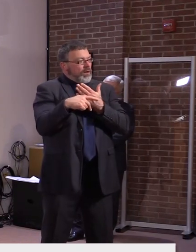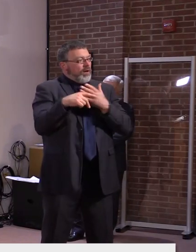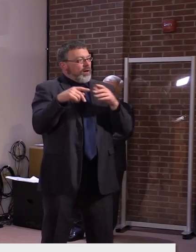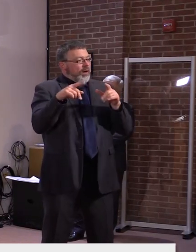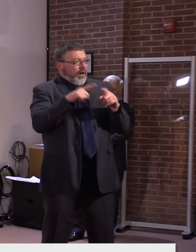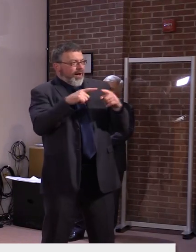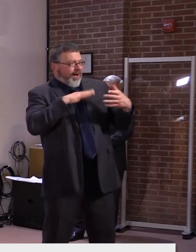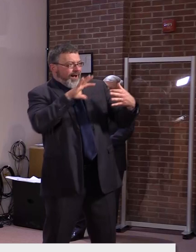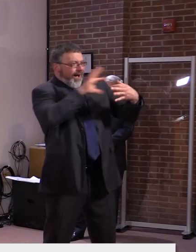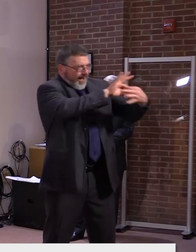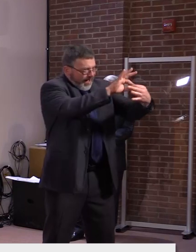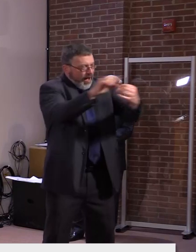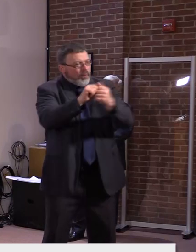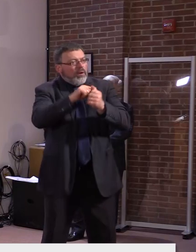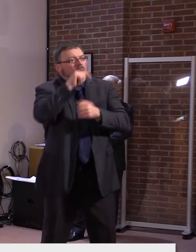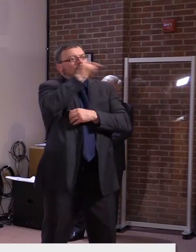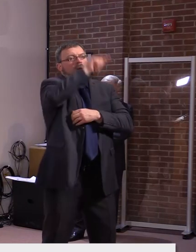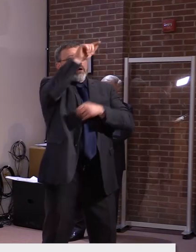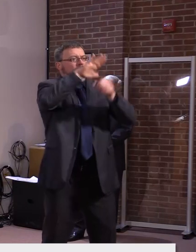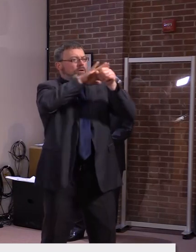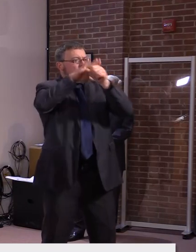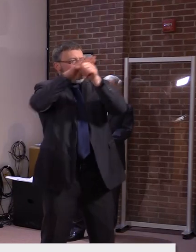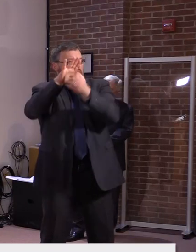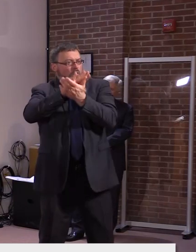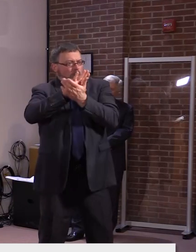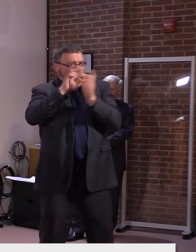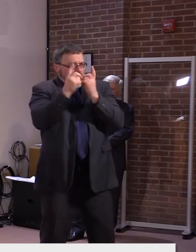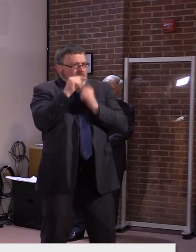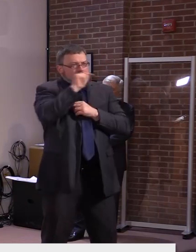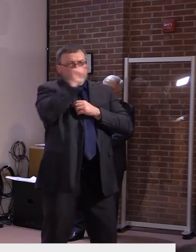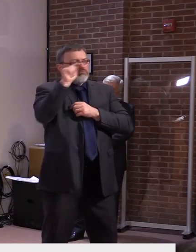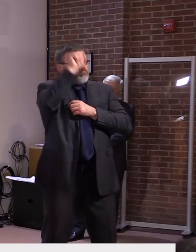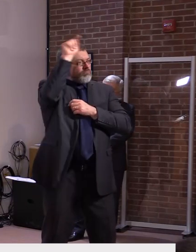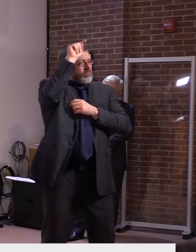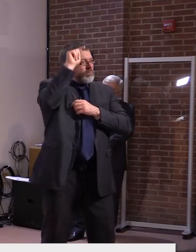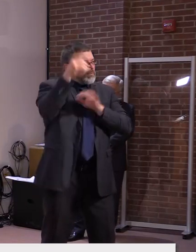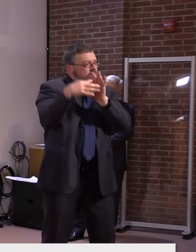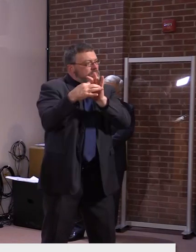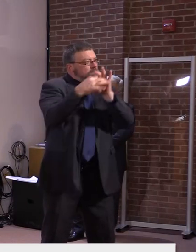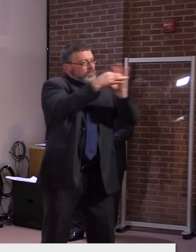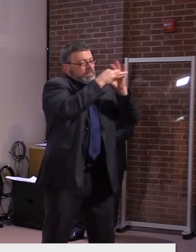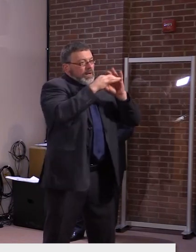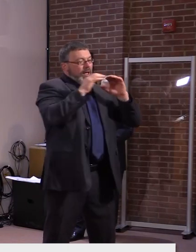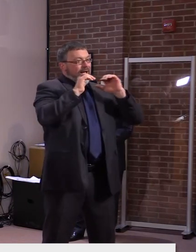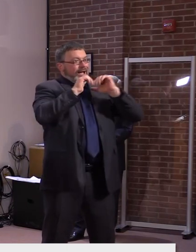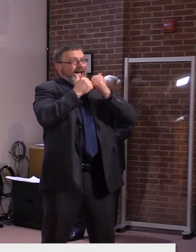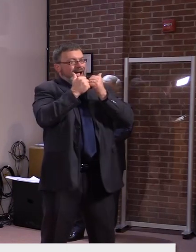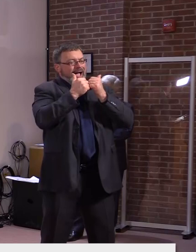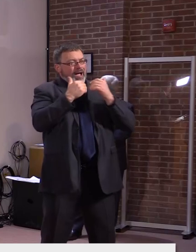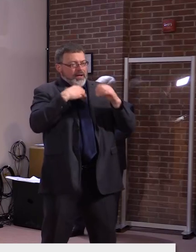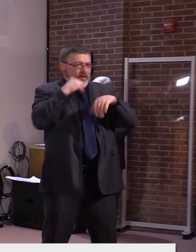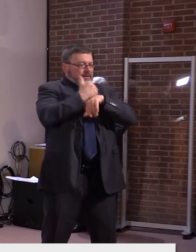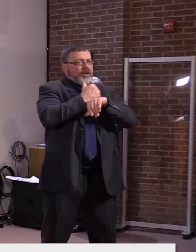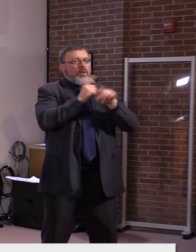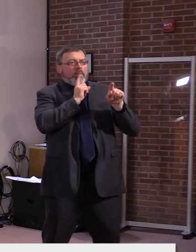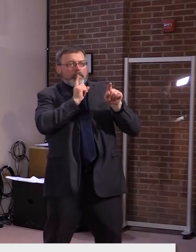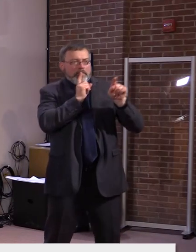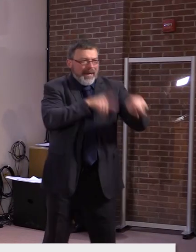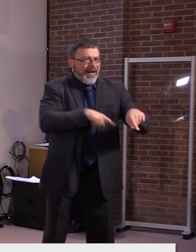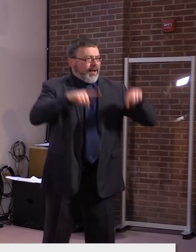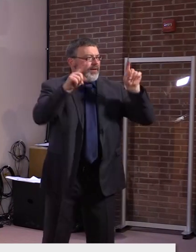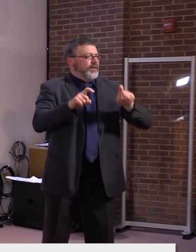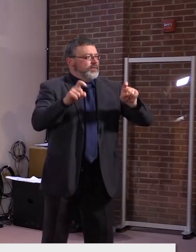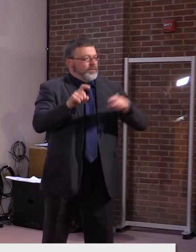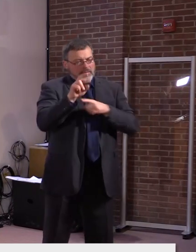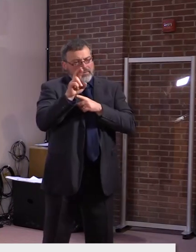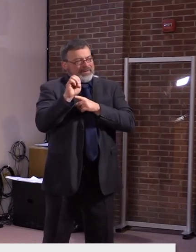to respond to their needs. We broadly call this kind of testing response testing, since it's deployed in response to a specific